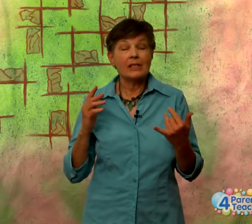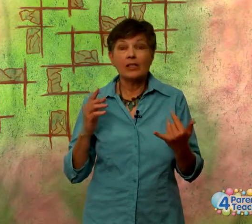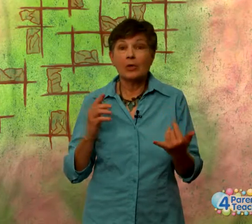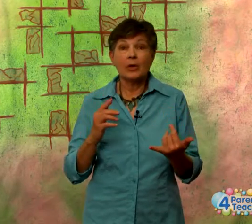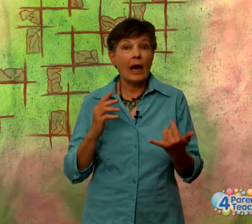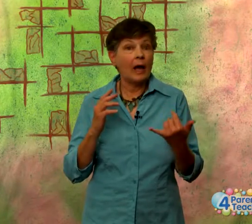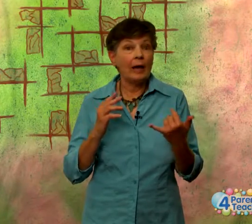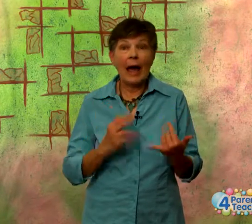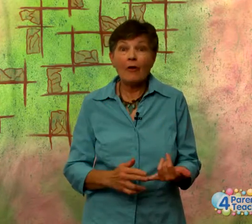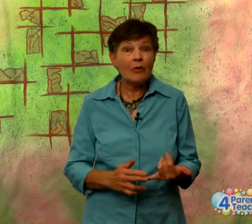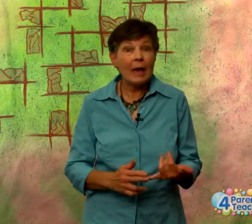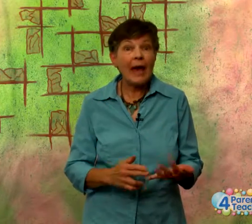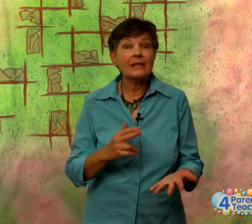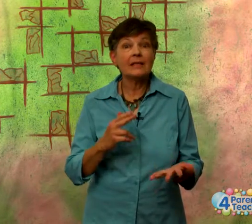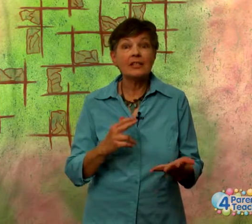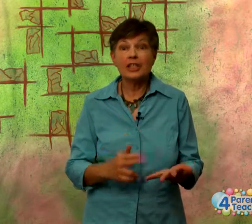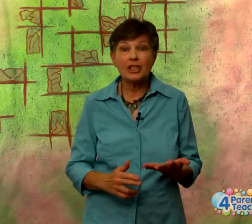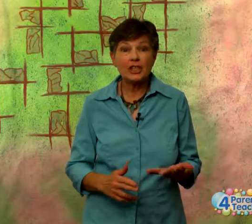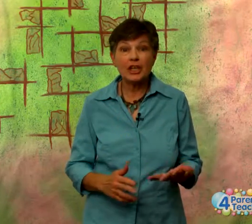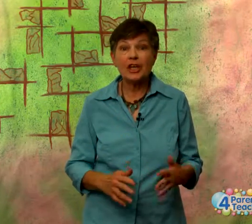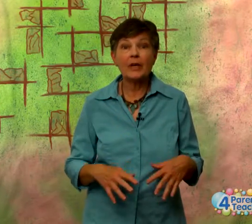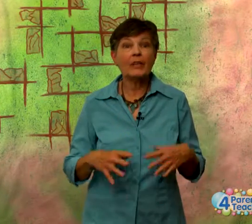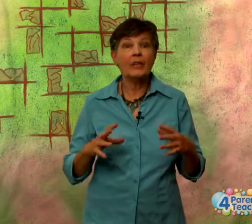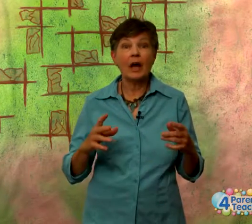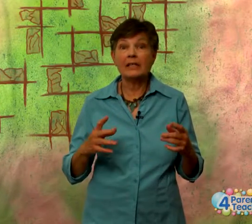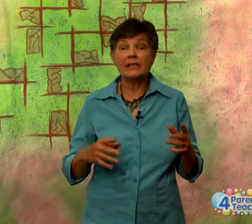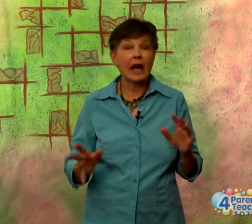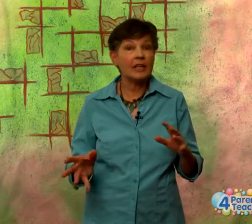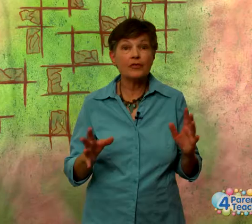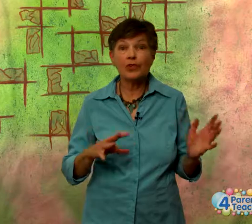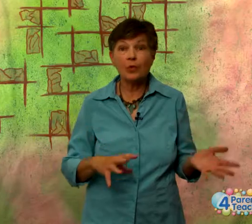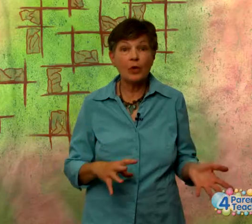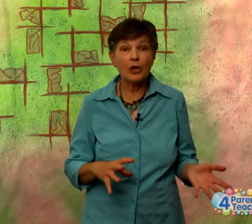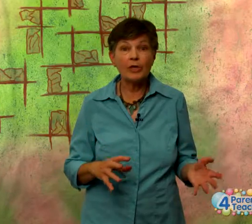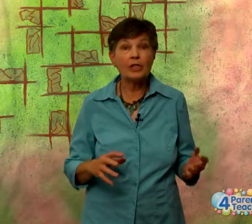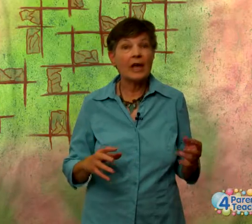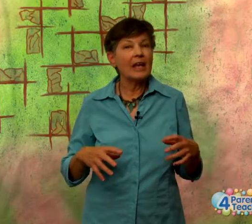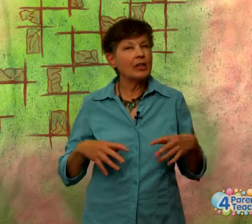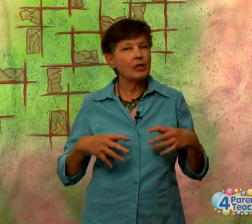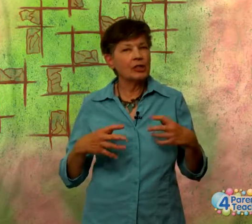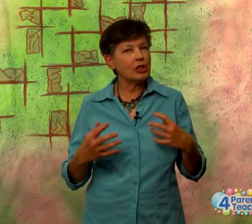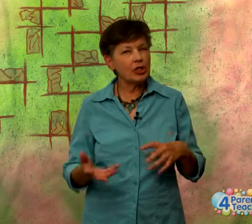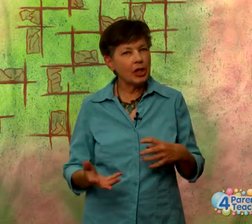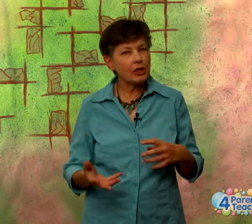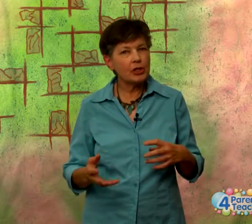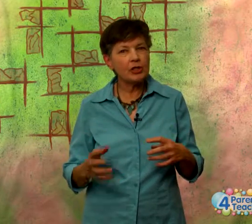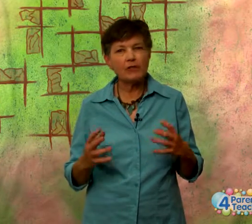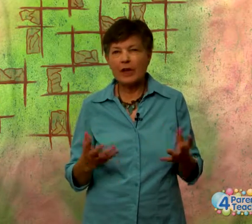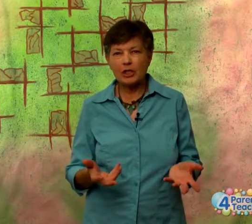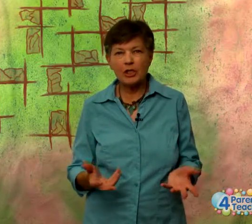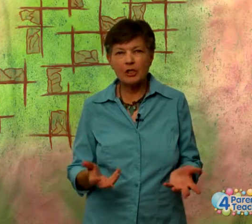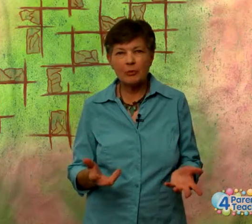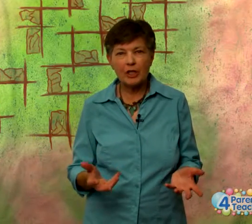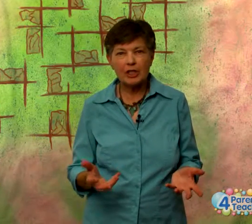its own alphabet, dictionary, signs for the words, it uses gestures, facial